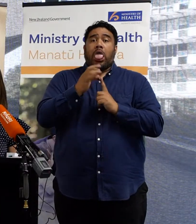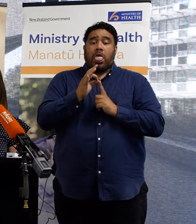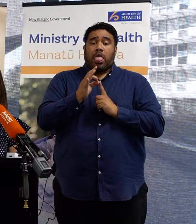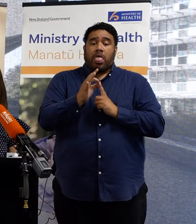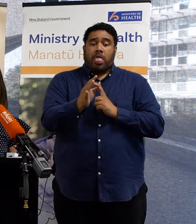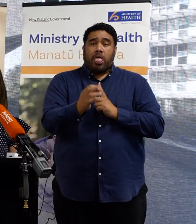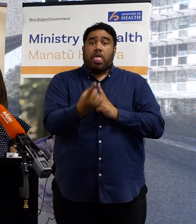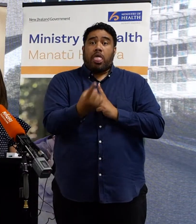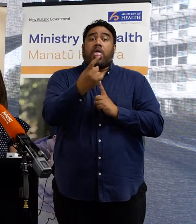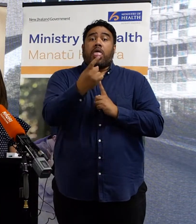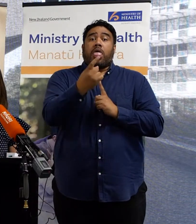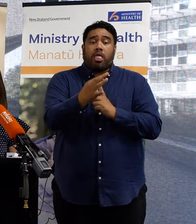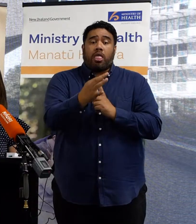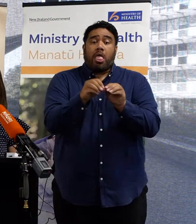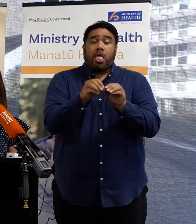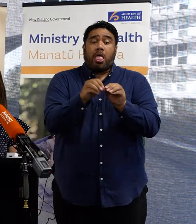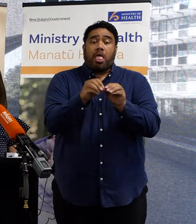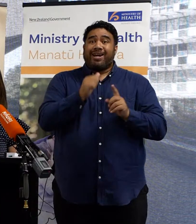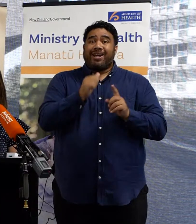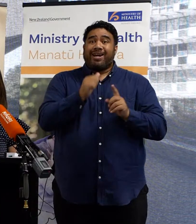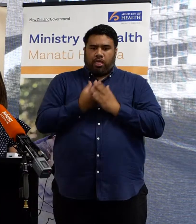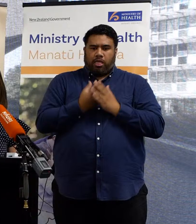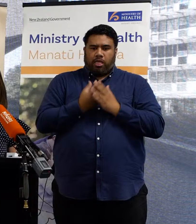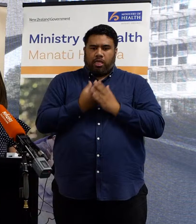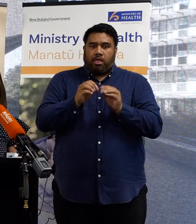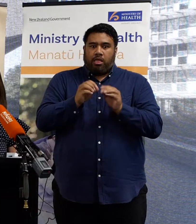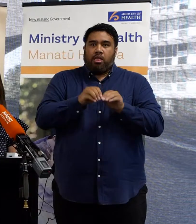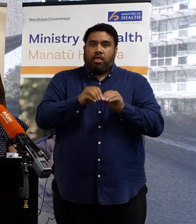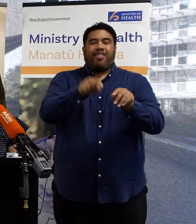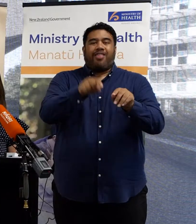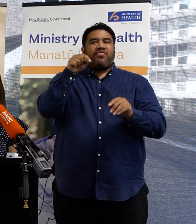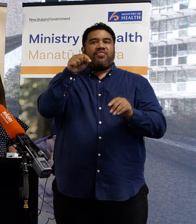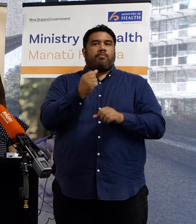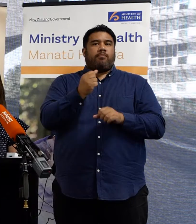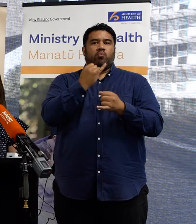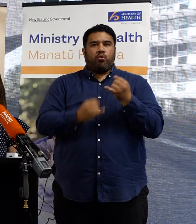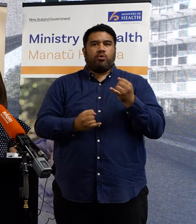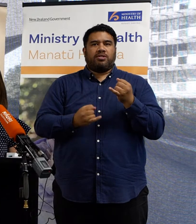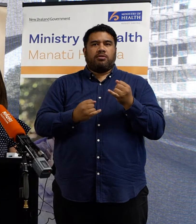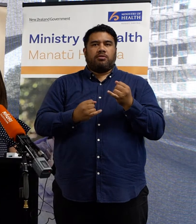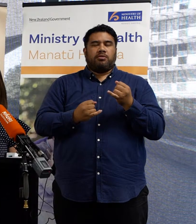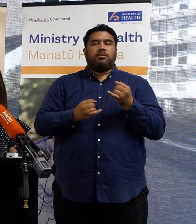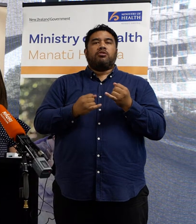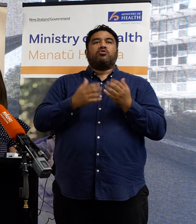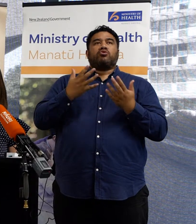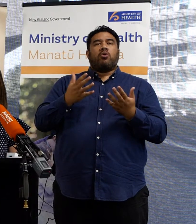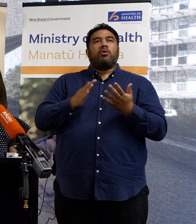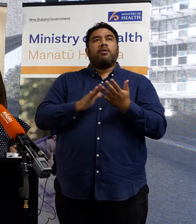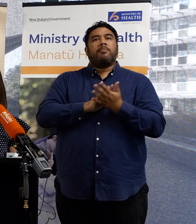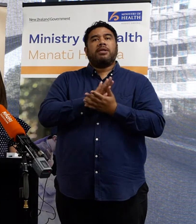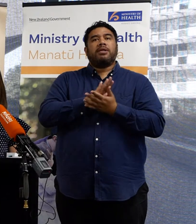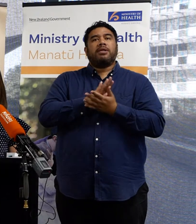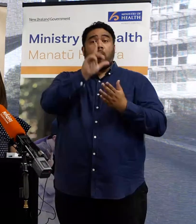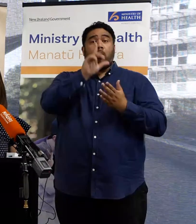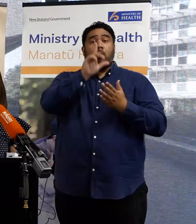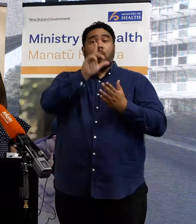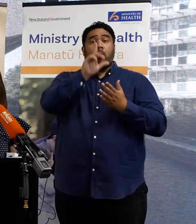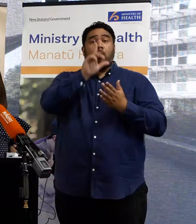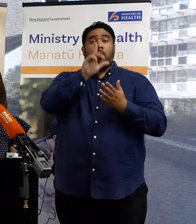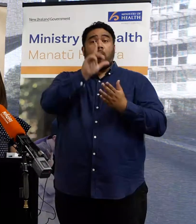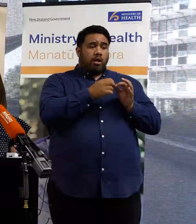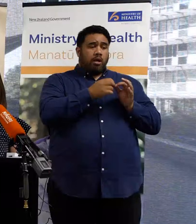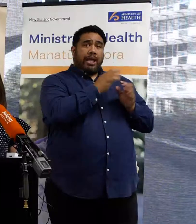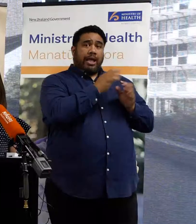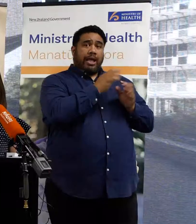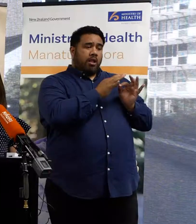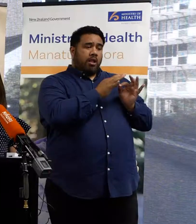if we can have maybe a longer period of cases, they're